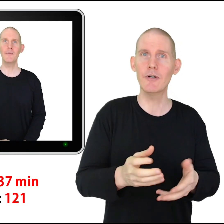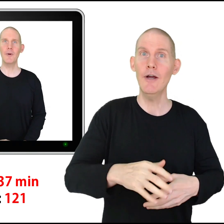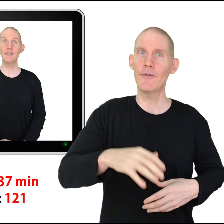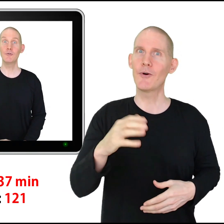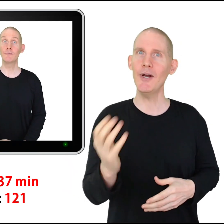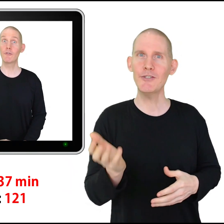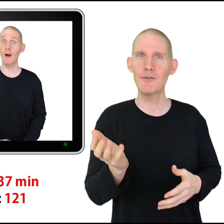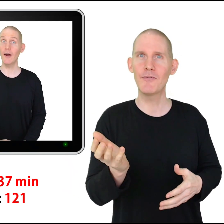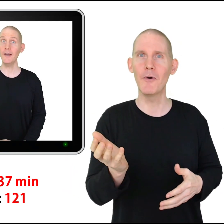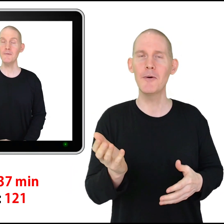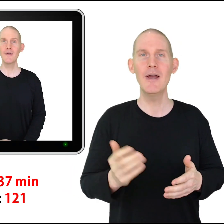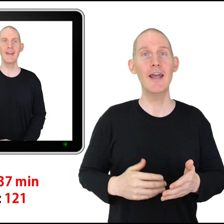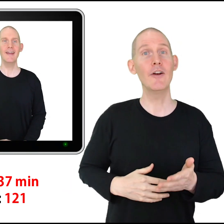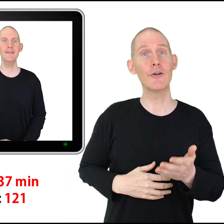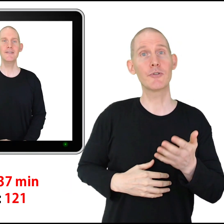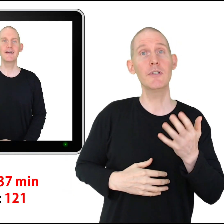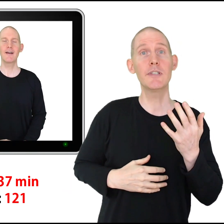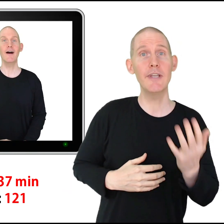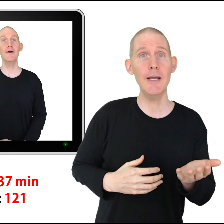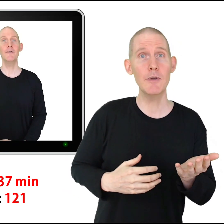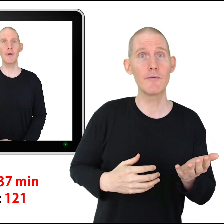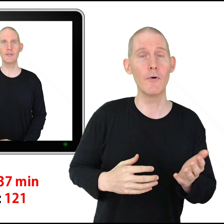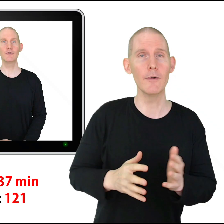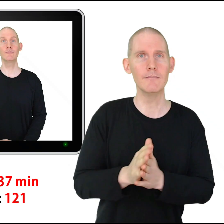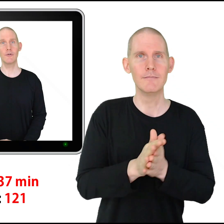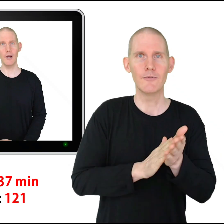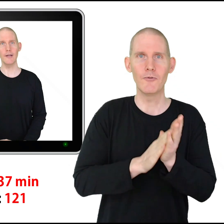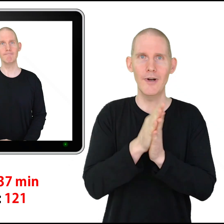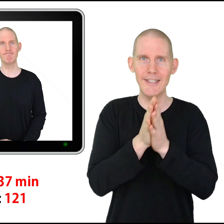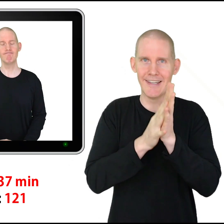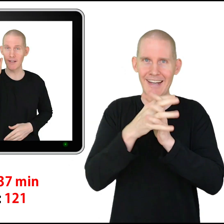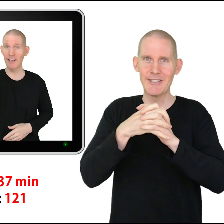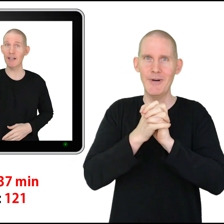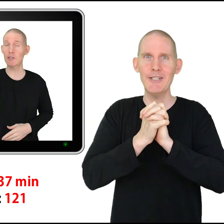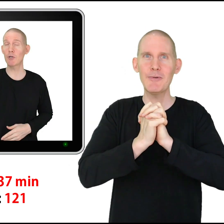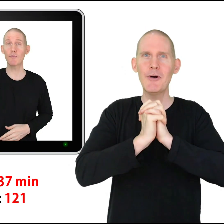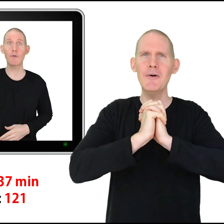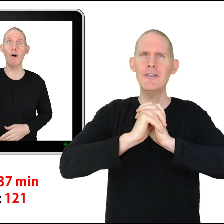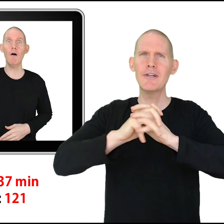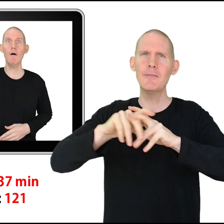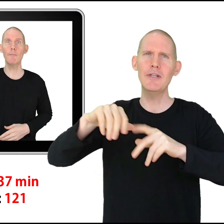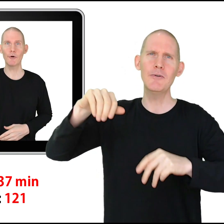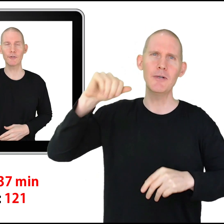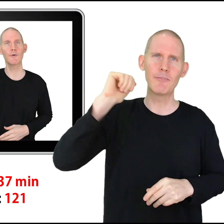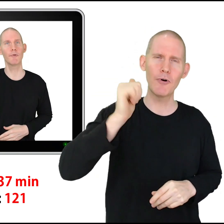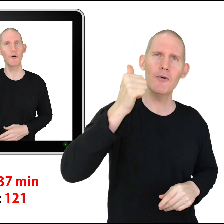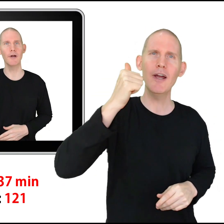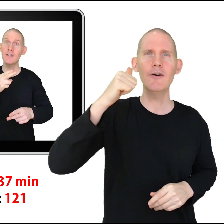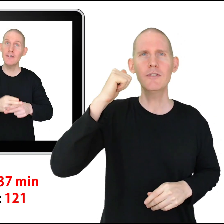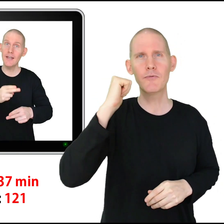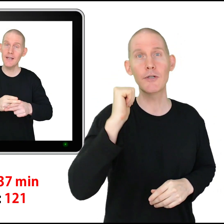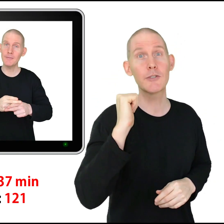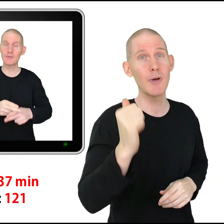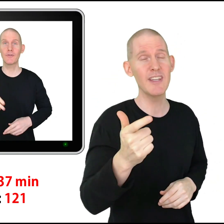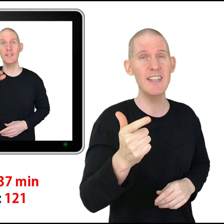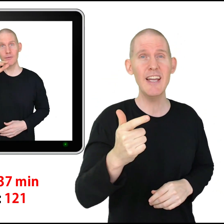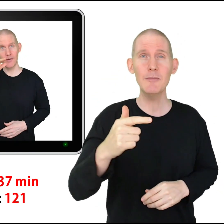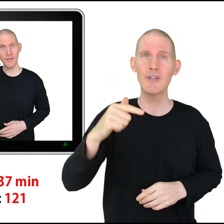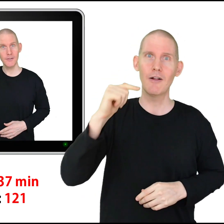the question form, and also the statement form. Right. So as we're going, you're going to be doing pronouns, fingerspelling names,